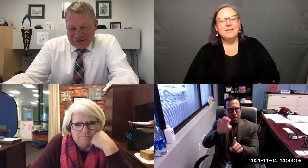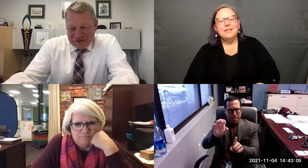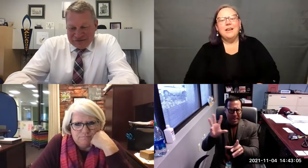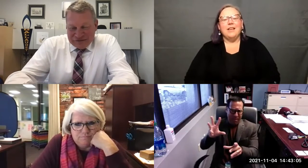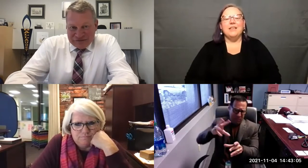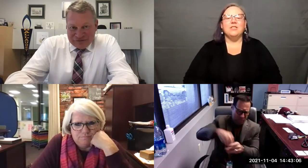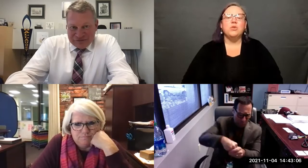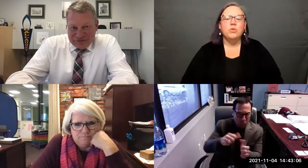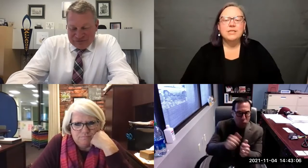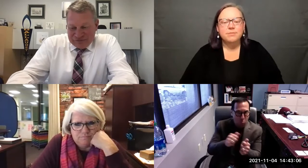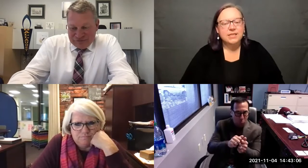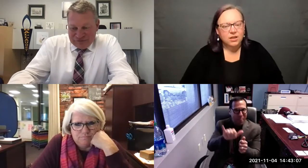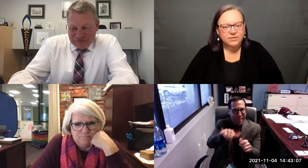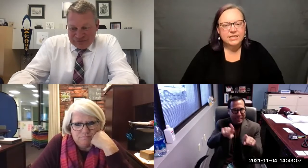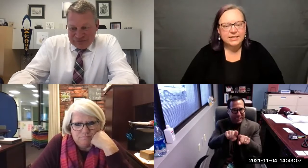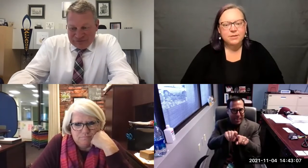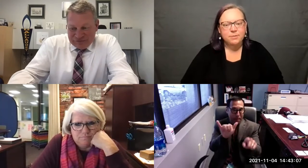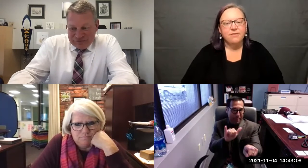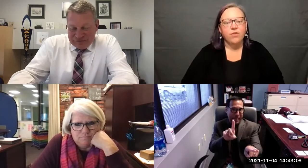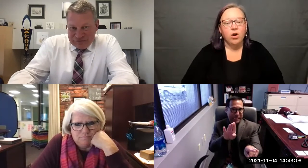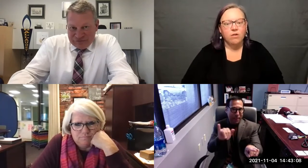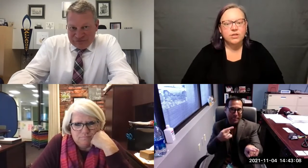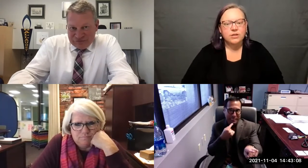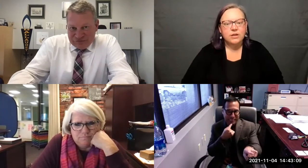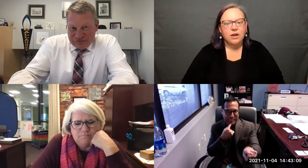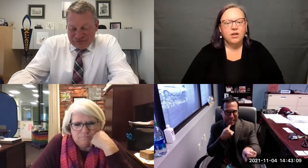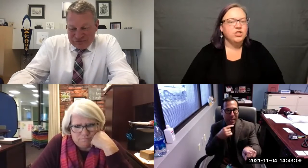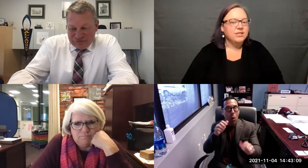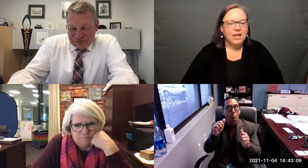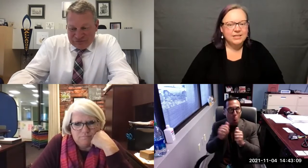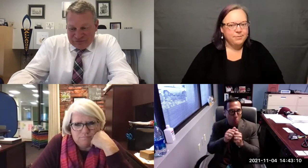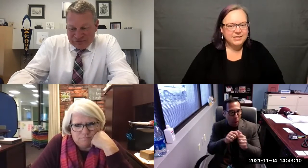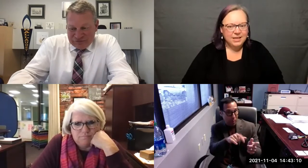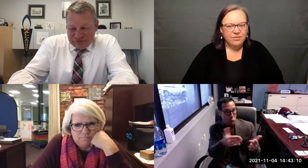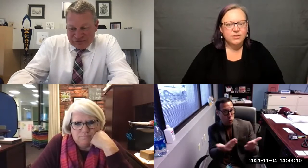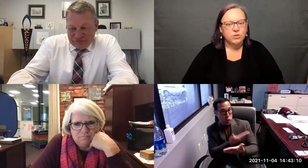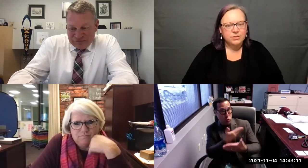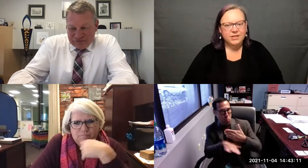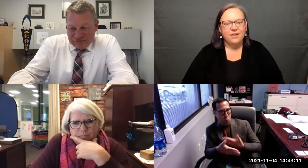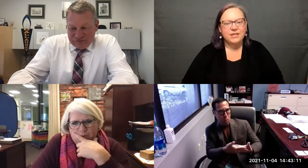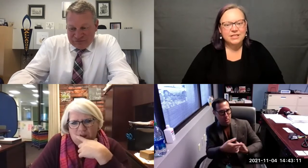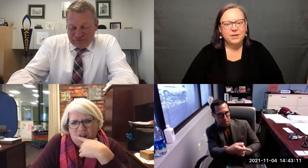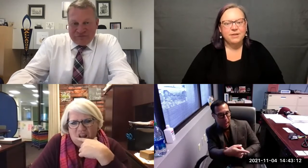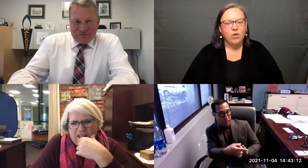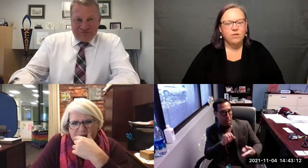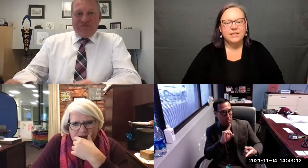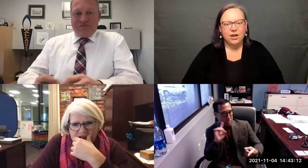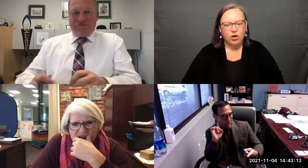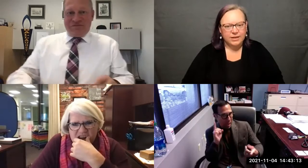I think schools themselves need to be involved. Just like Debbie said, the Schools for the Deaf need to be involved in that early